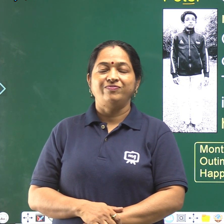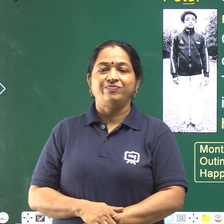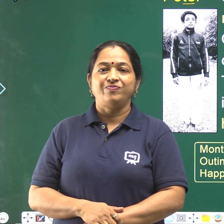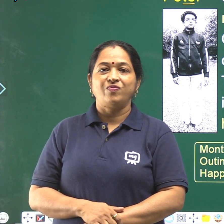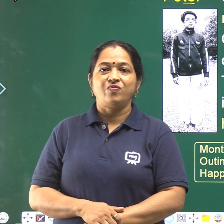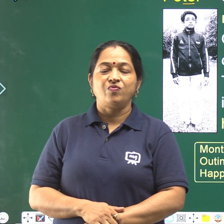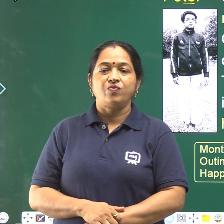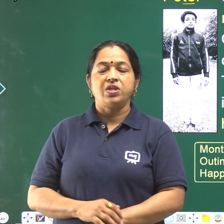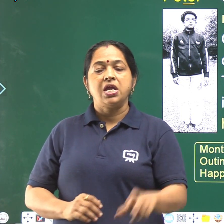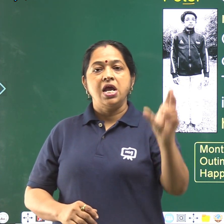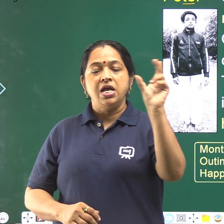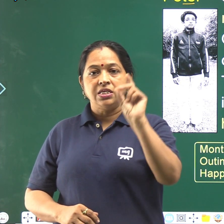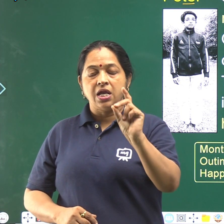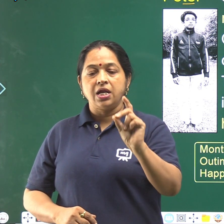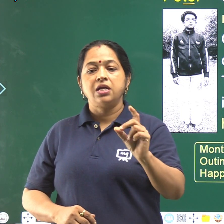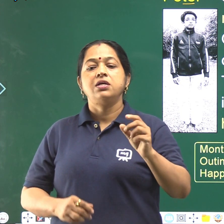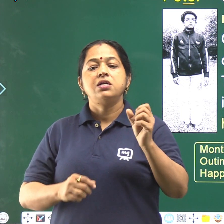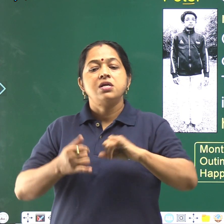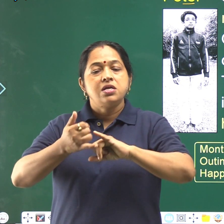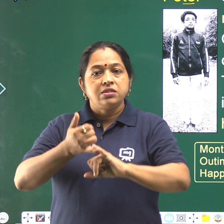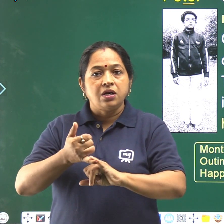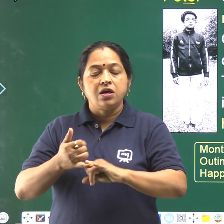Second Sunday of the month